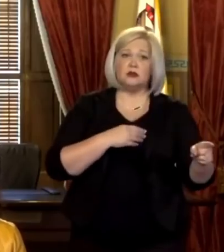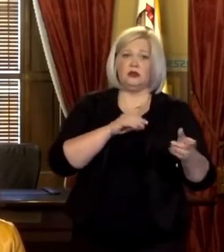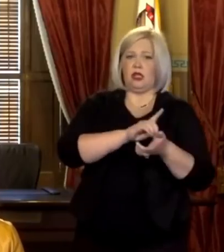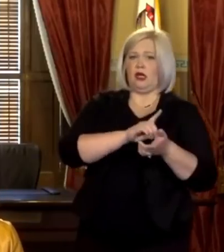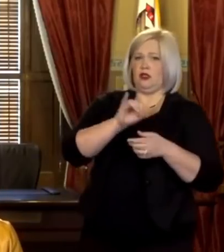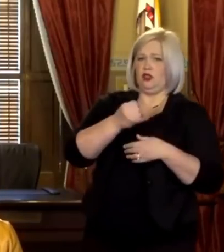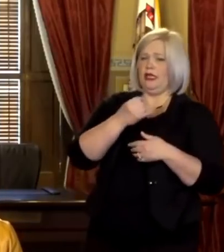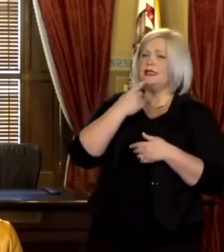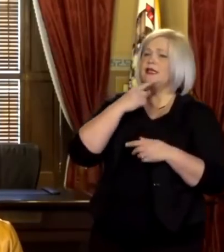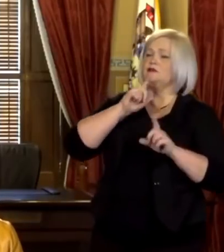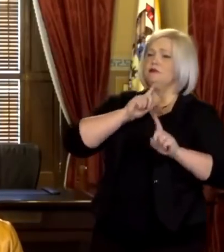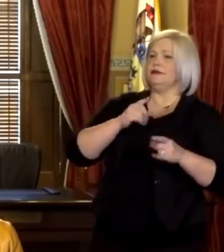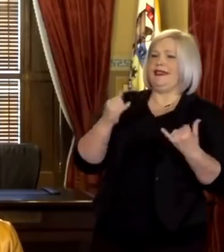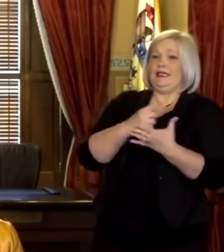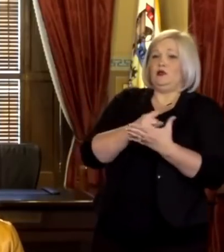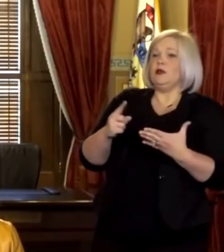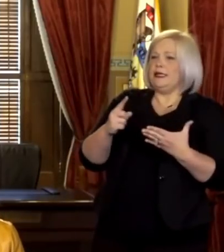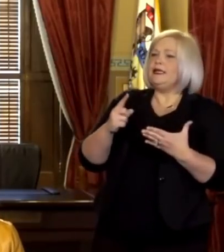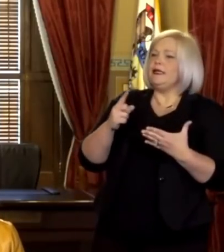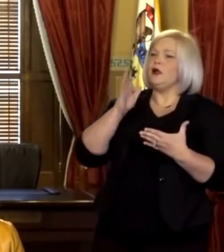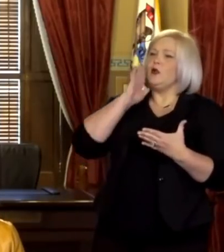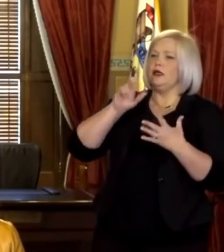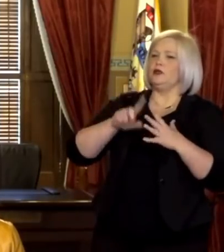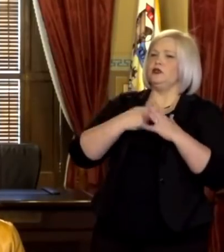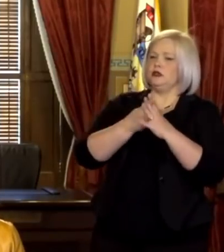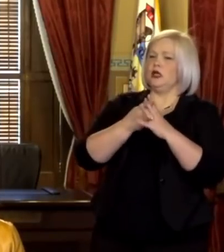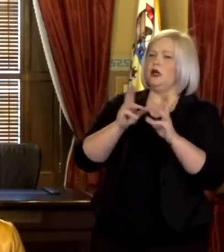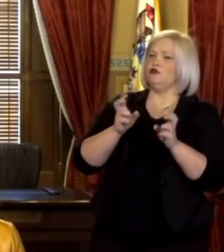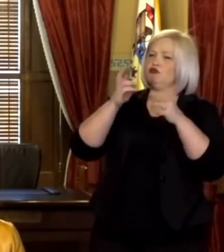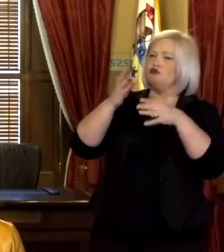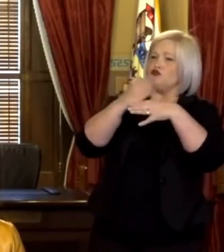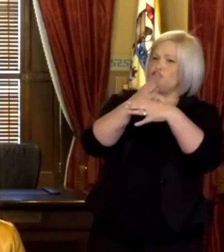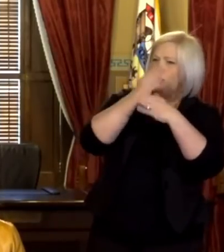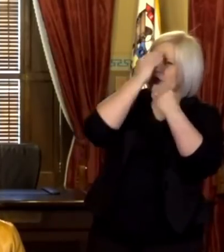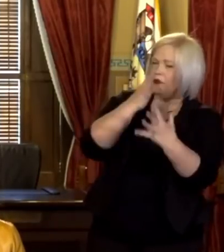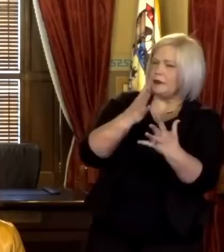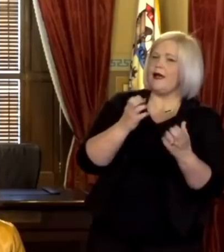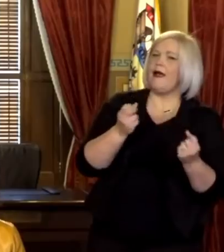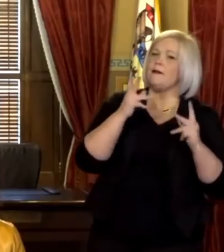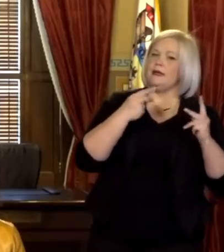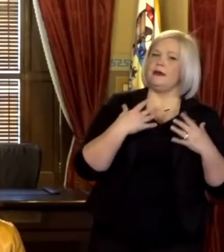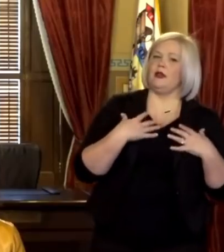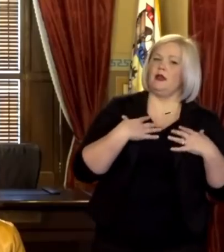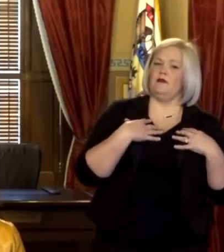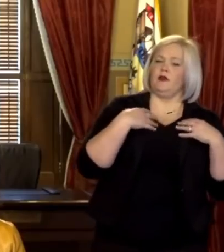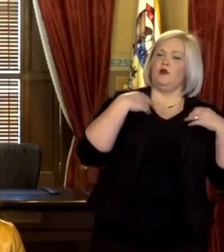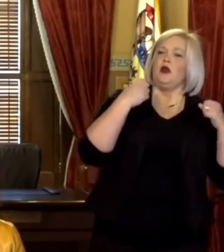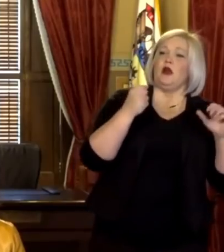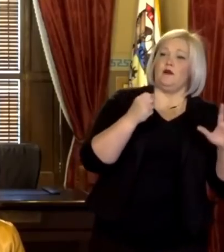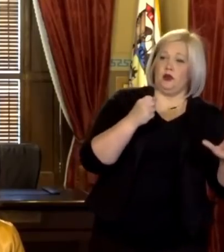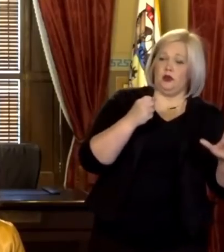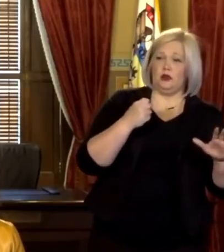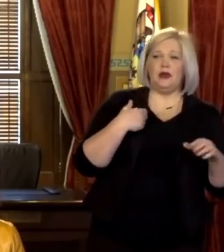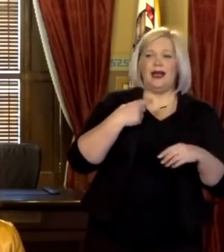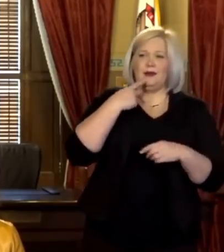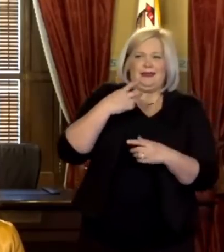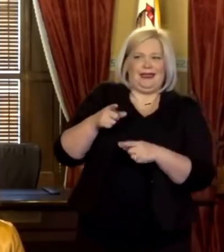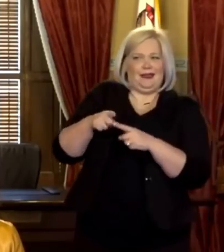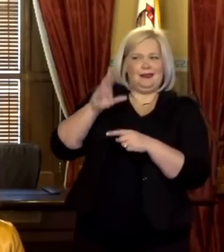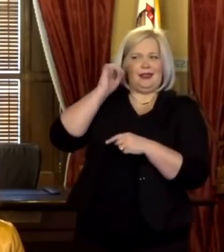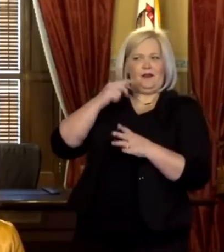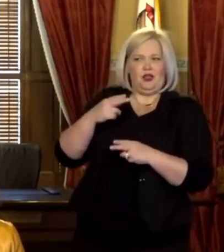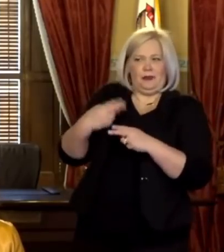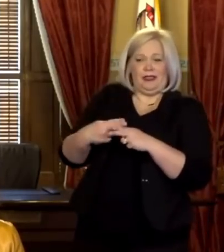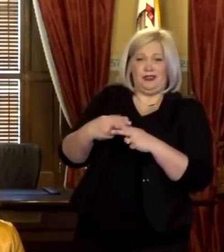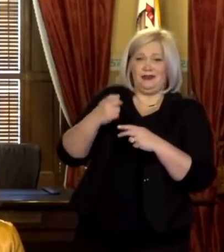So we will actually later this week be able to start posting data on the number of people who have recovered in the state. I will say, as the governor mentioned, it's